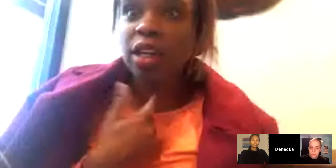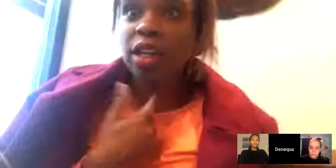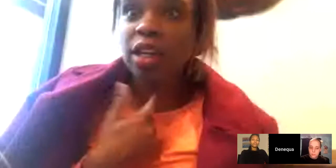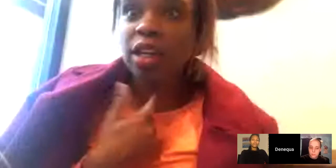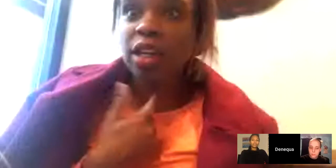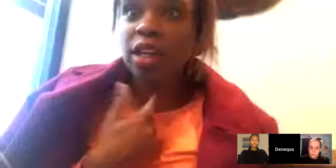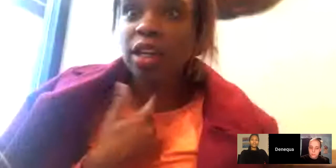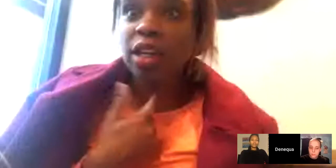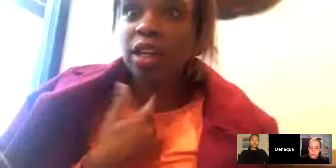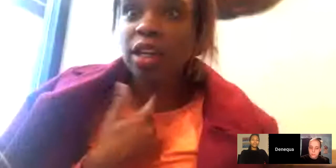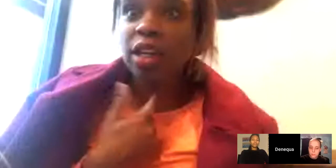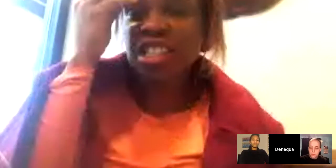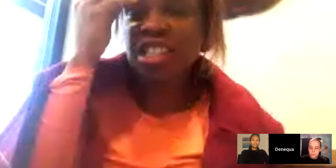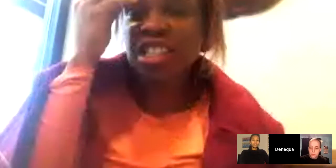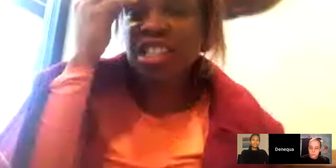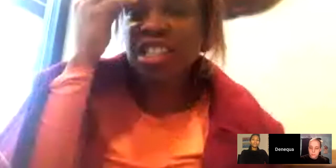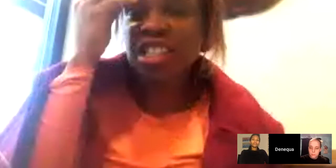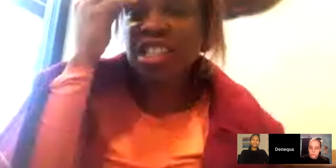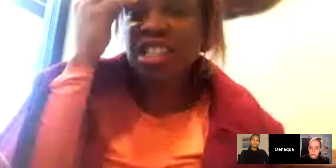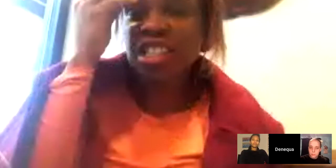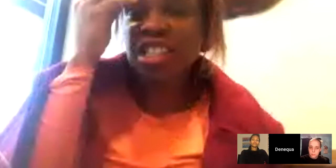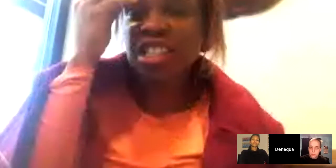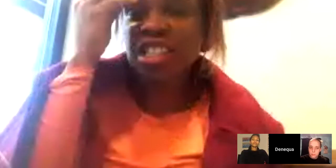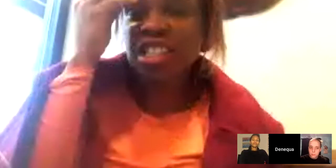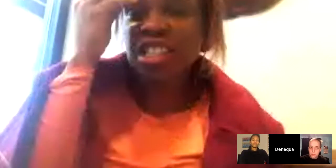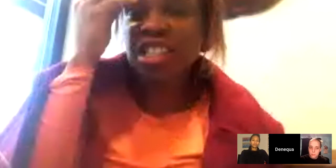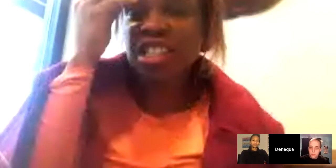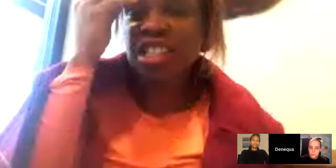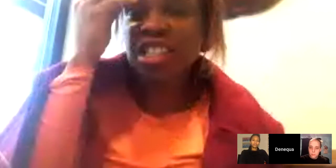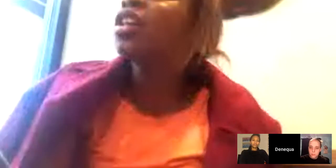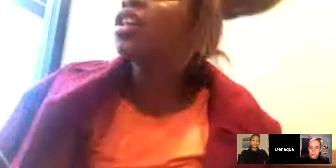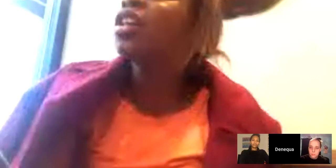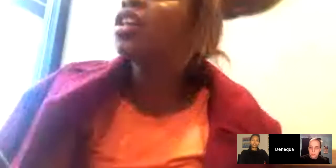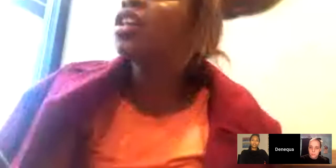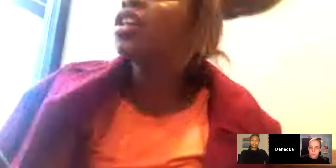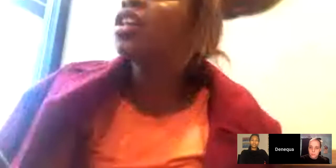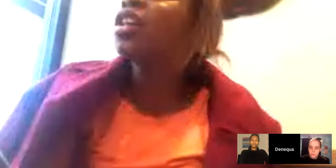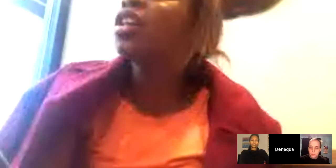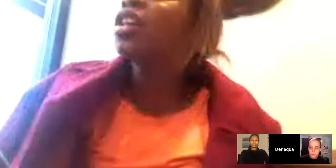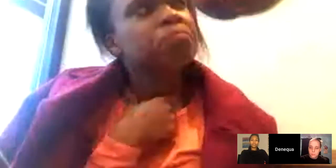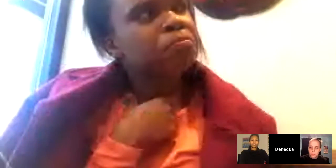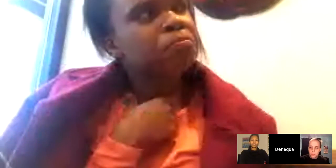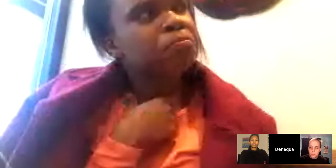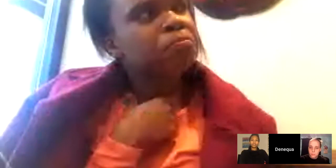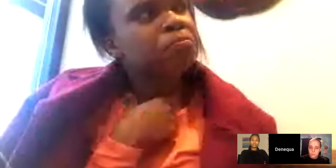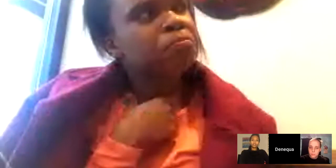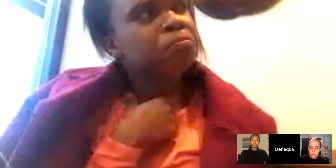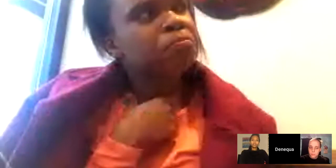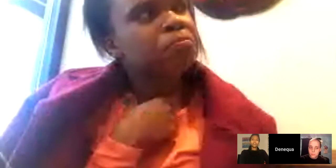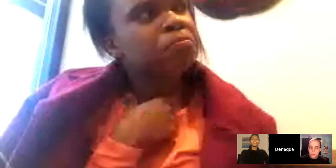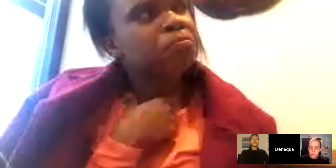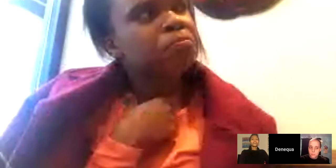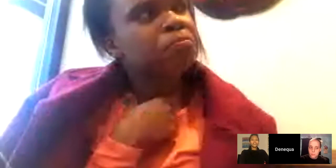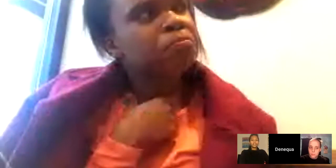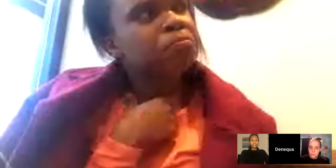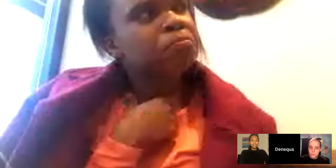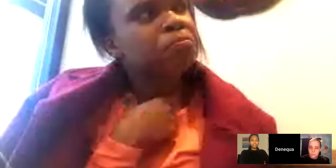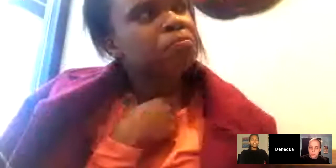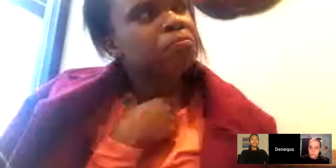I think, or I was considering it, we kind of sign it. She kind of did this. So I was doing that face. So I thought that was an